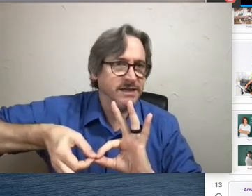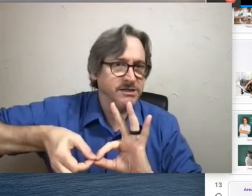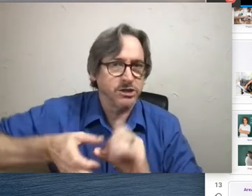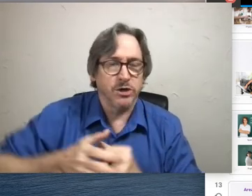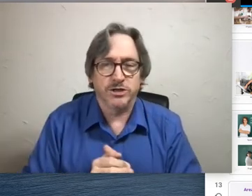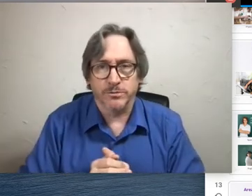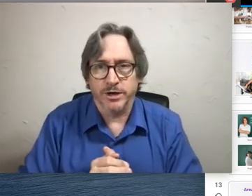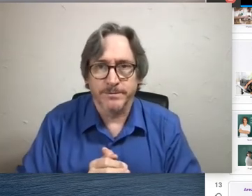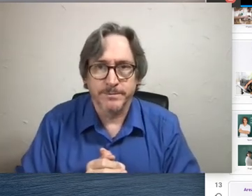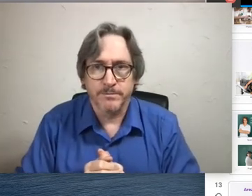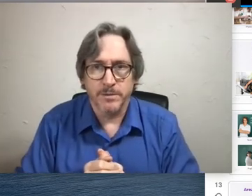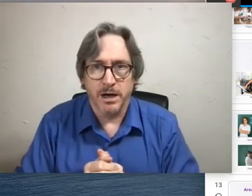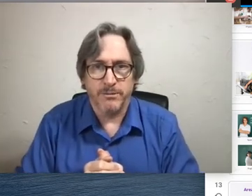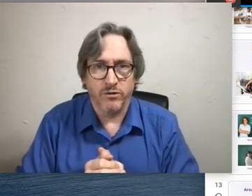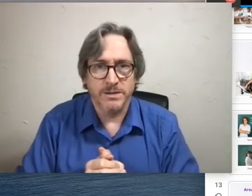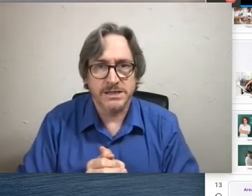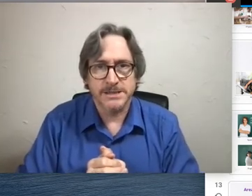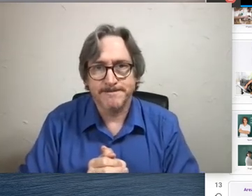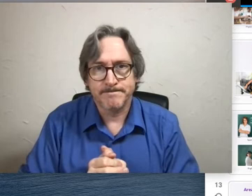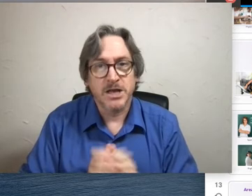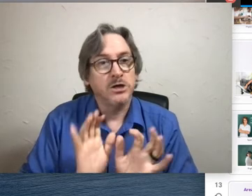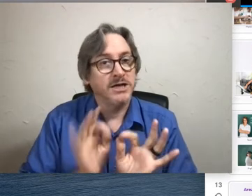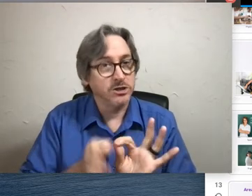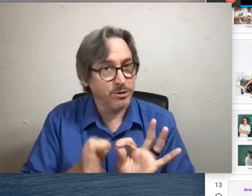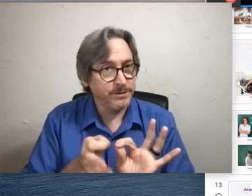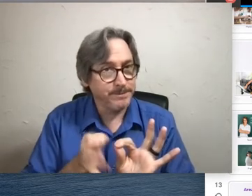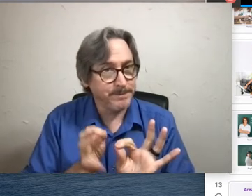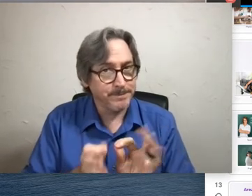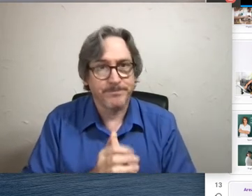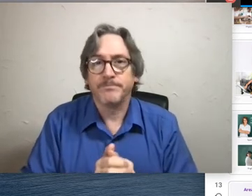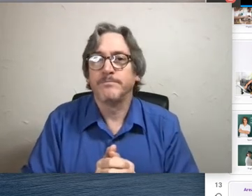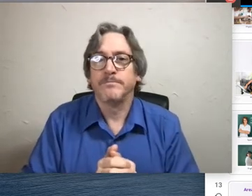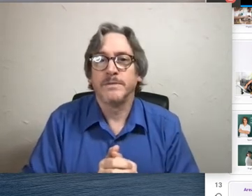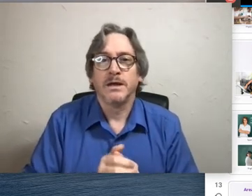programs and things to show interpreted performances. Interpreting.